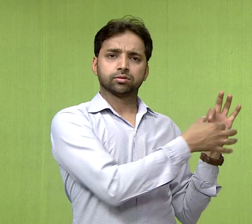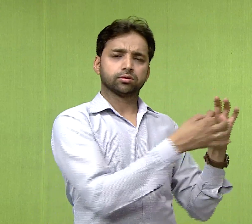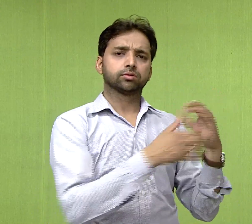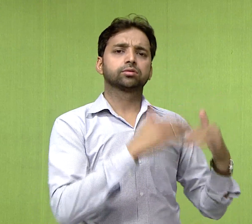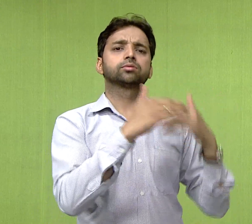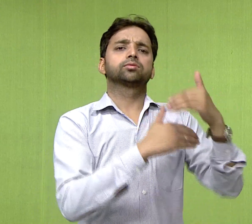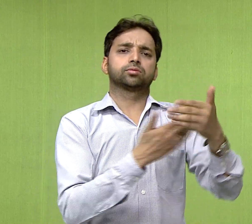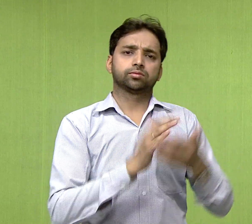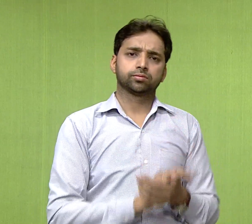did.